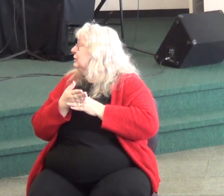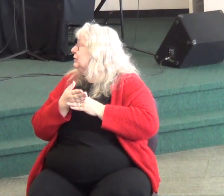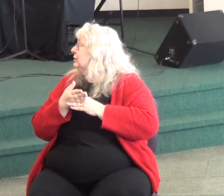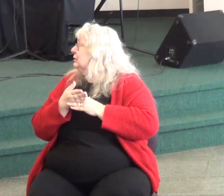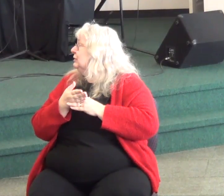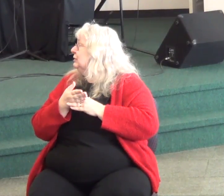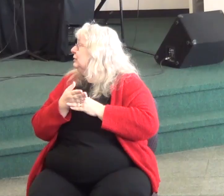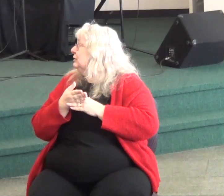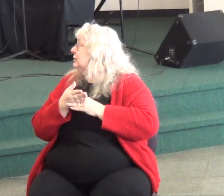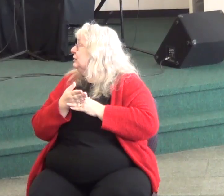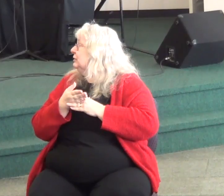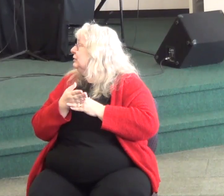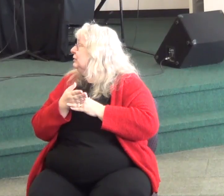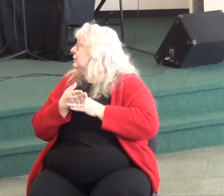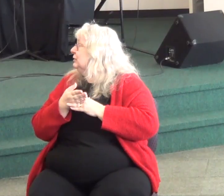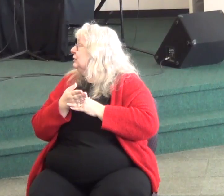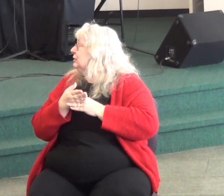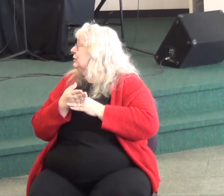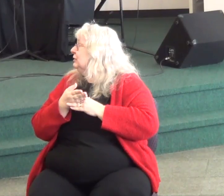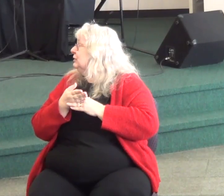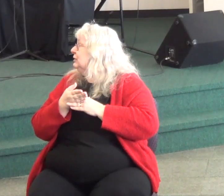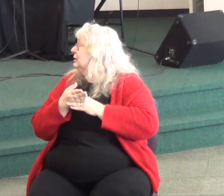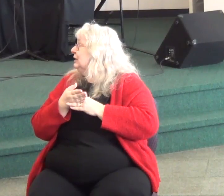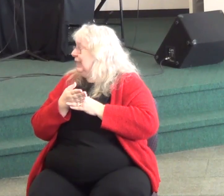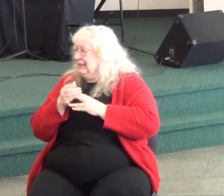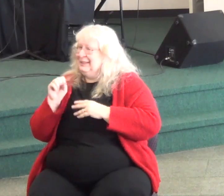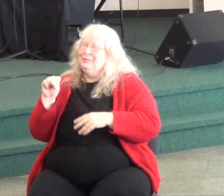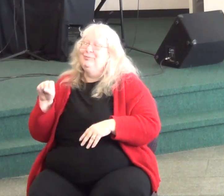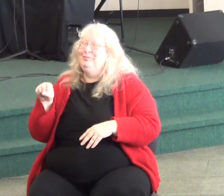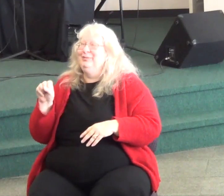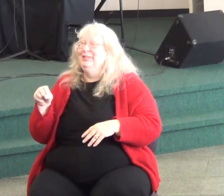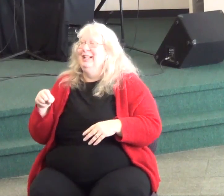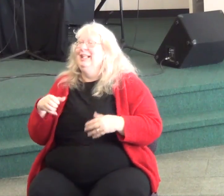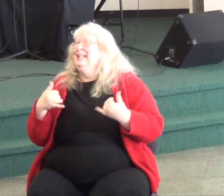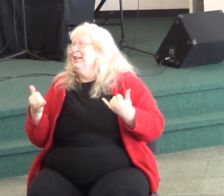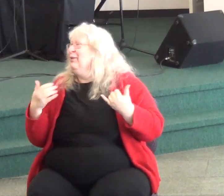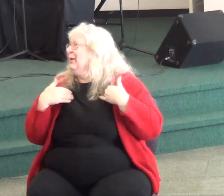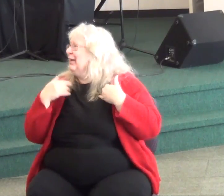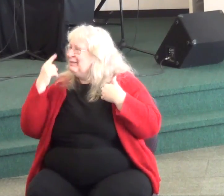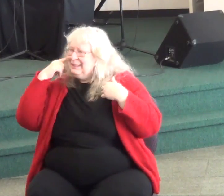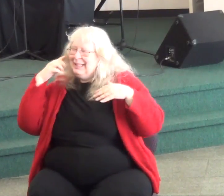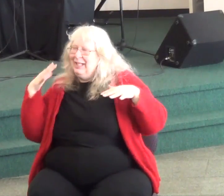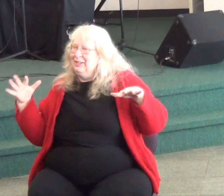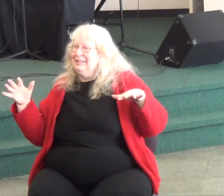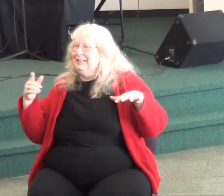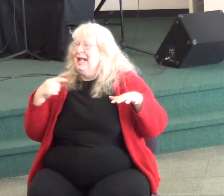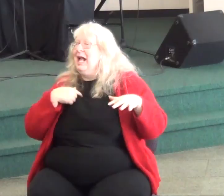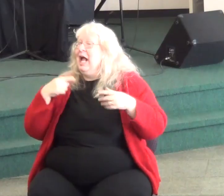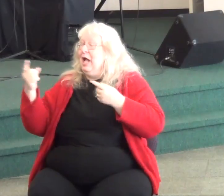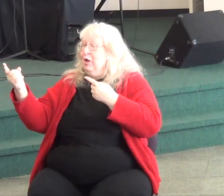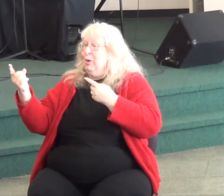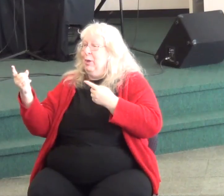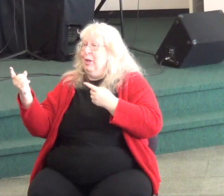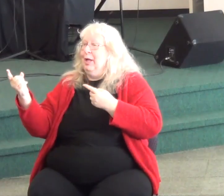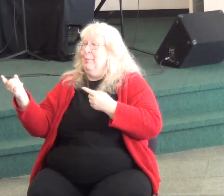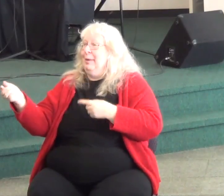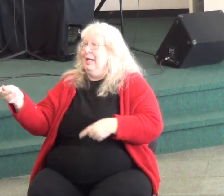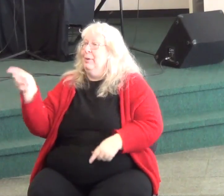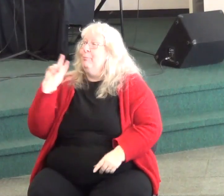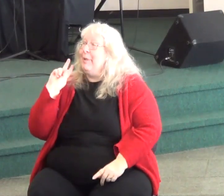there it is. No? Okay, there we go. Well, I made it back from Guatemala, just barely.